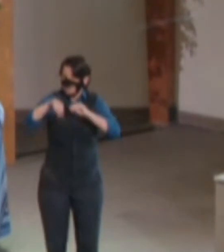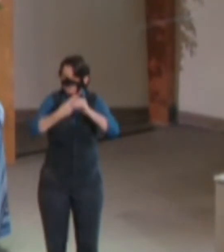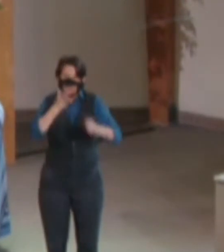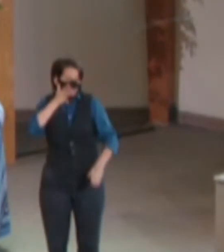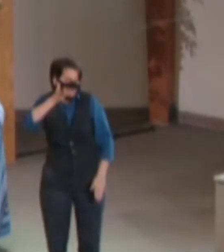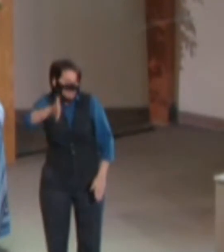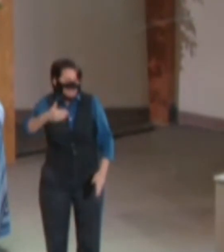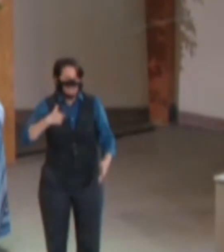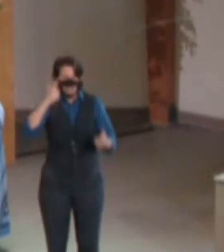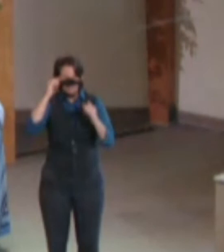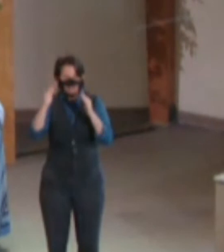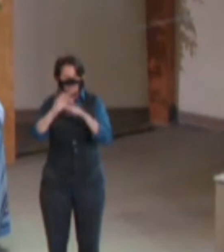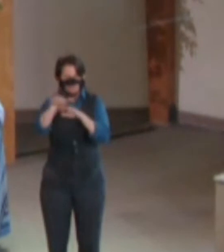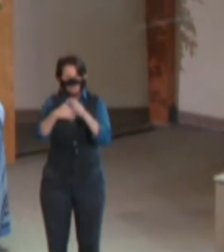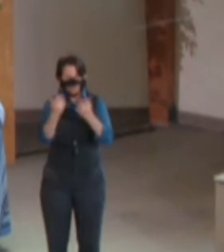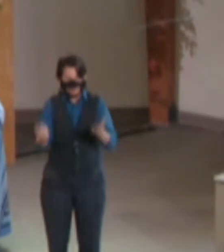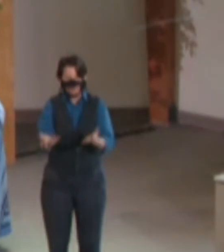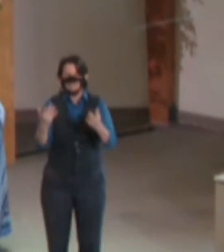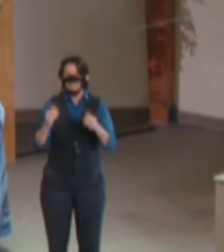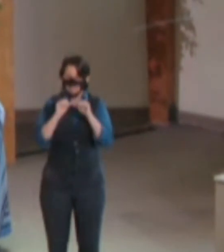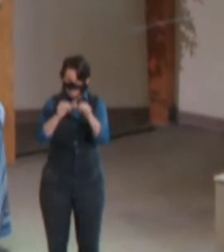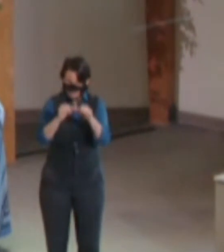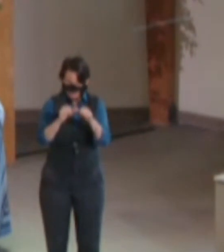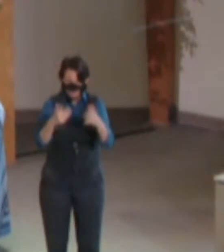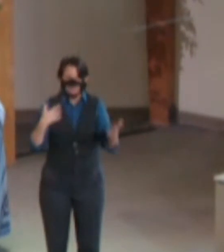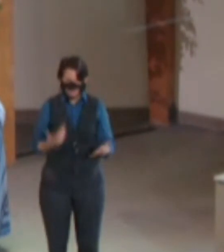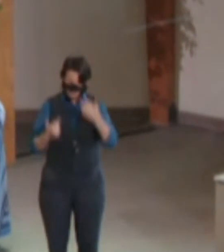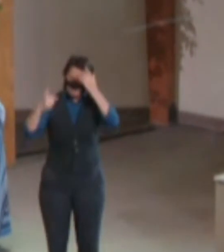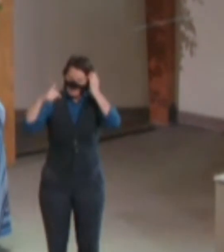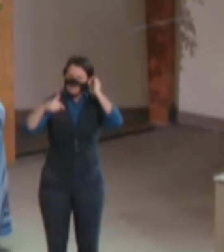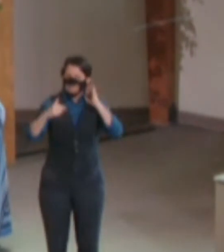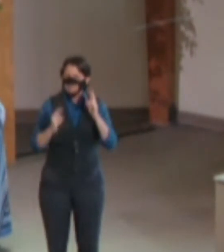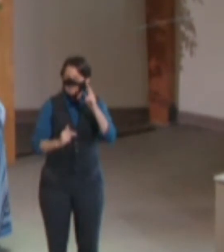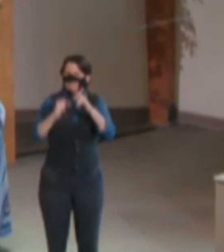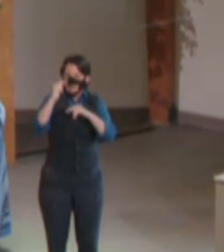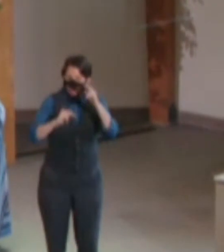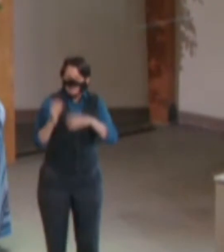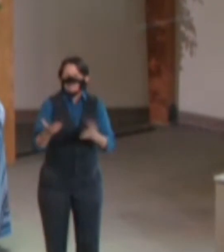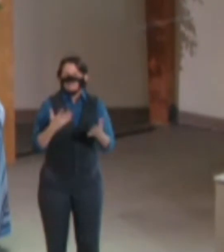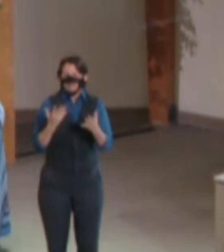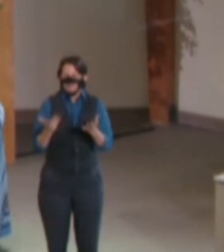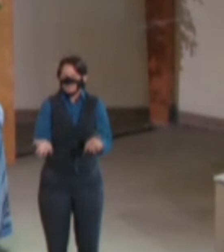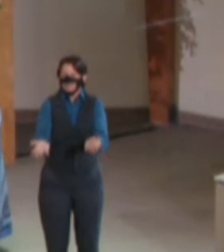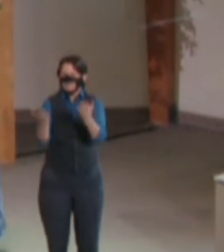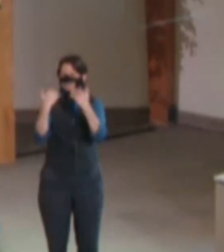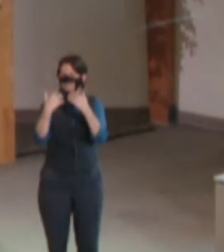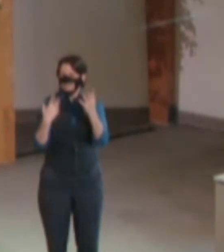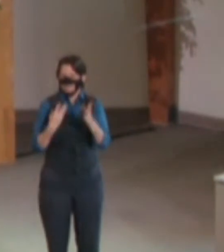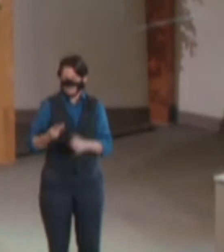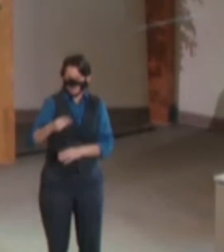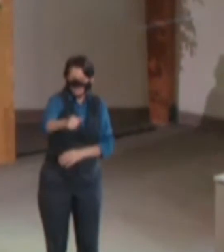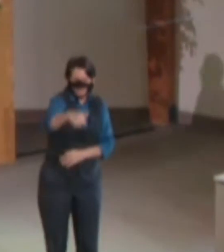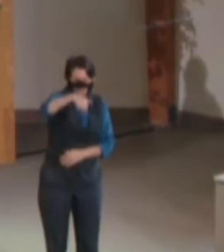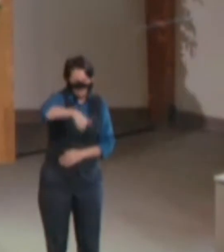you to continue to make this congregation, this church, this beautiful place grow. I love you all. Thank